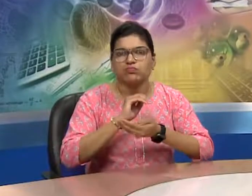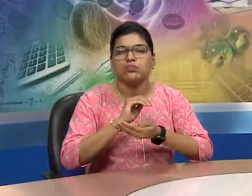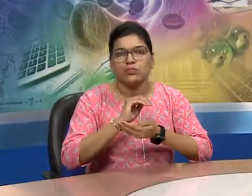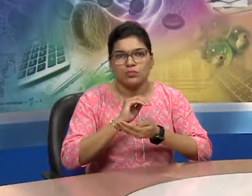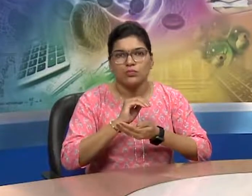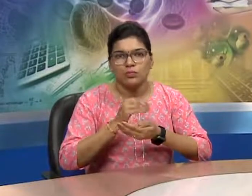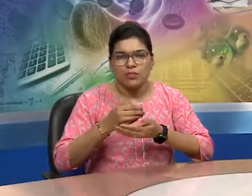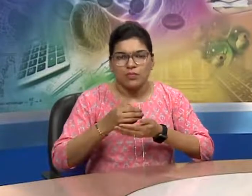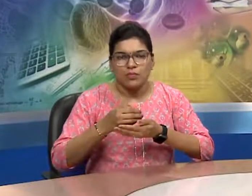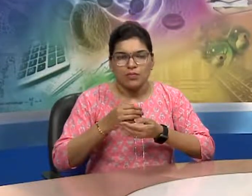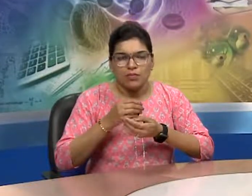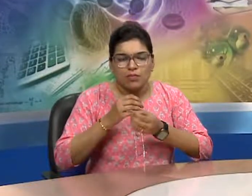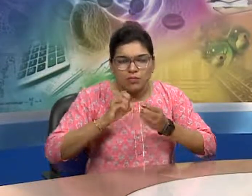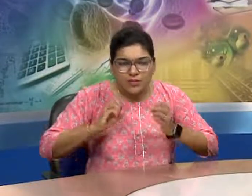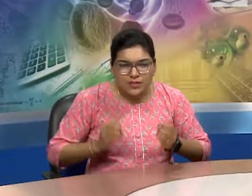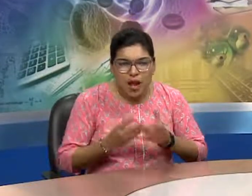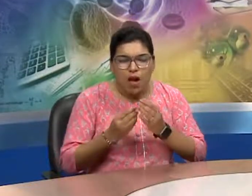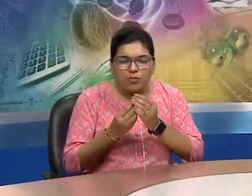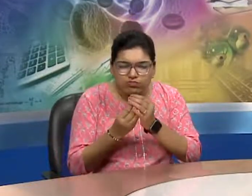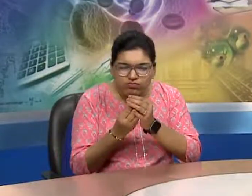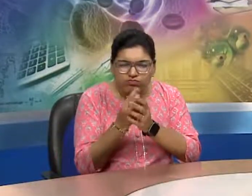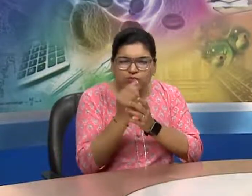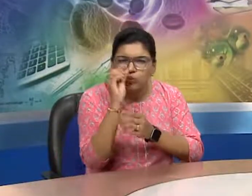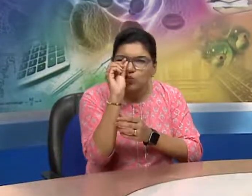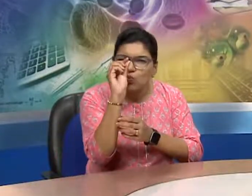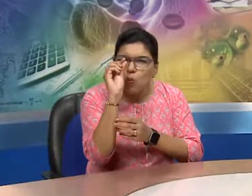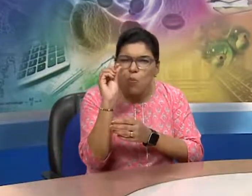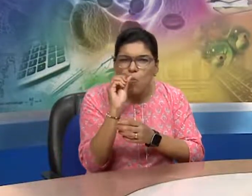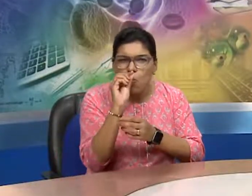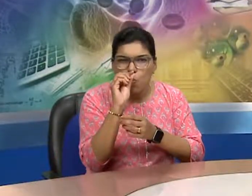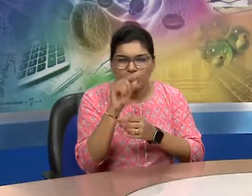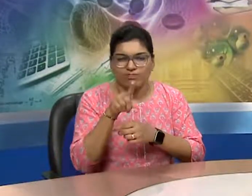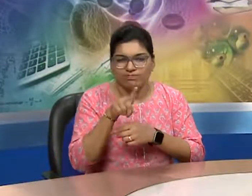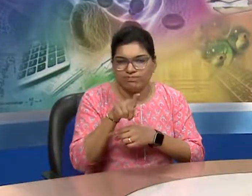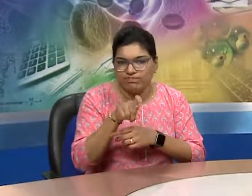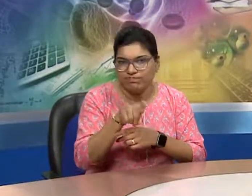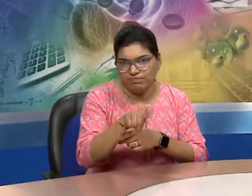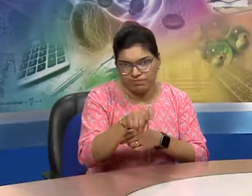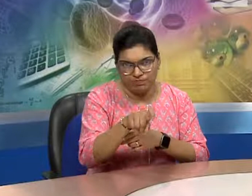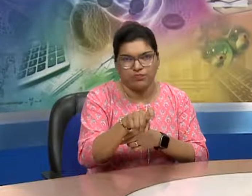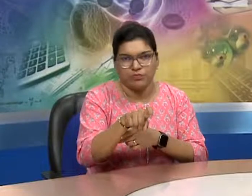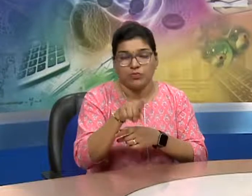screen. It is larva. These are the